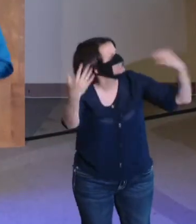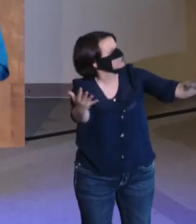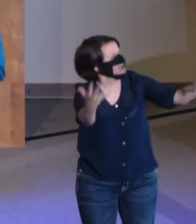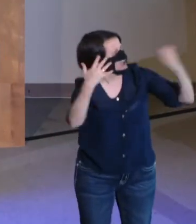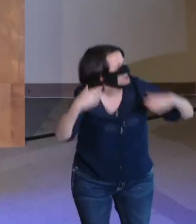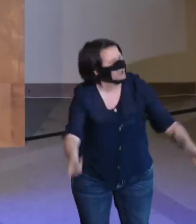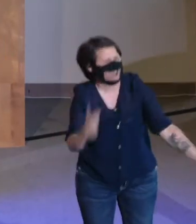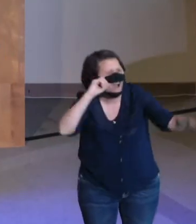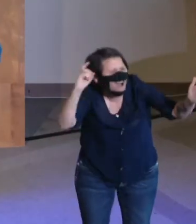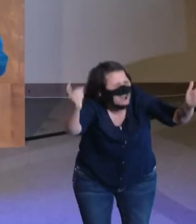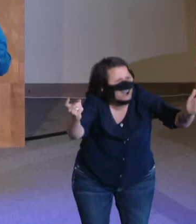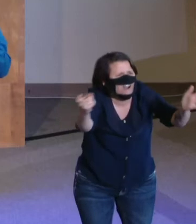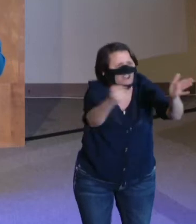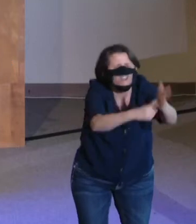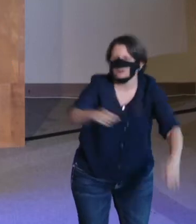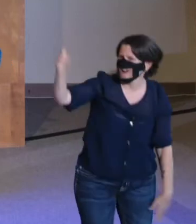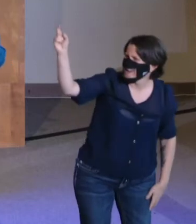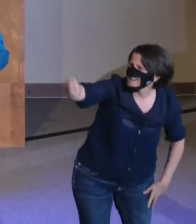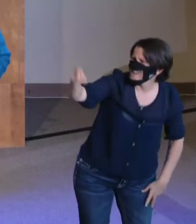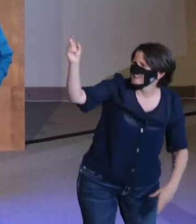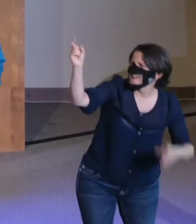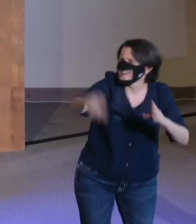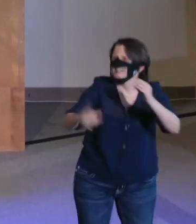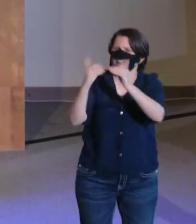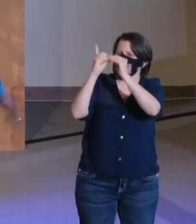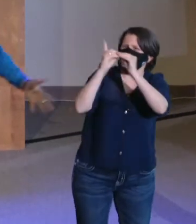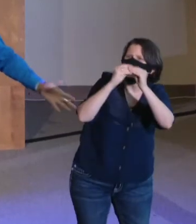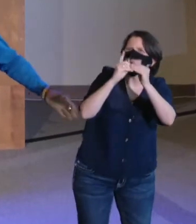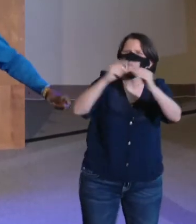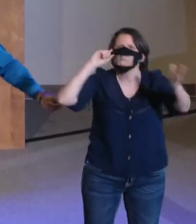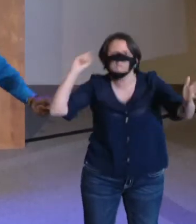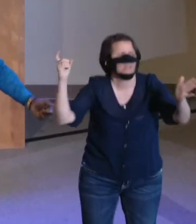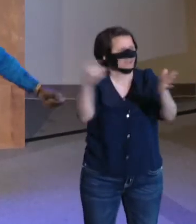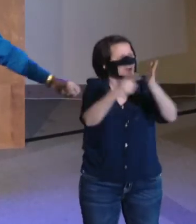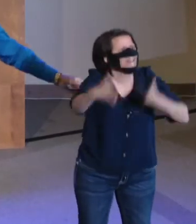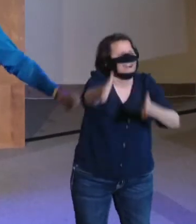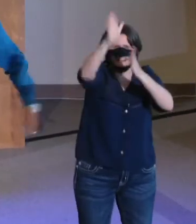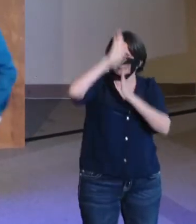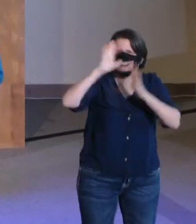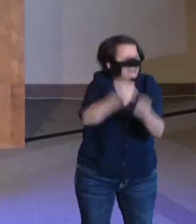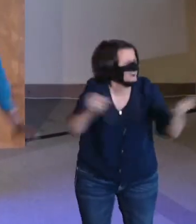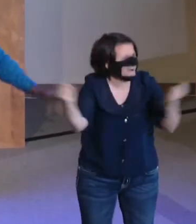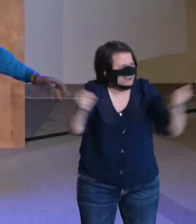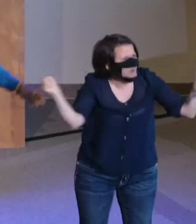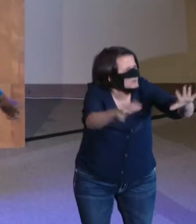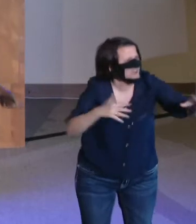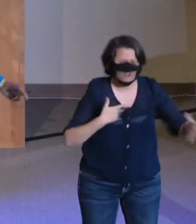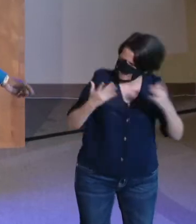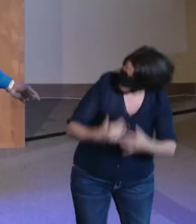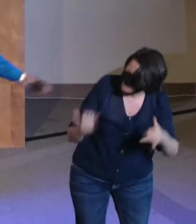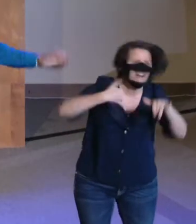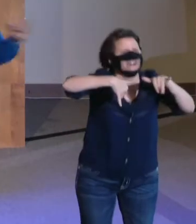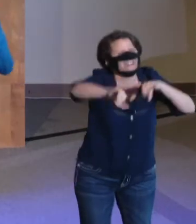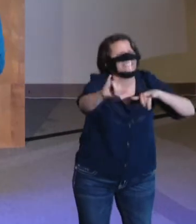a witness. Just need one more witness. God's still working miracles. Opening Opening doors